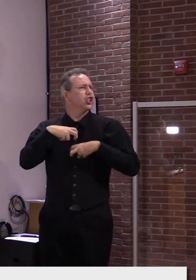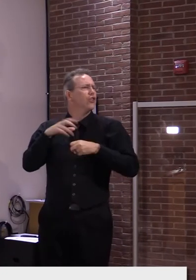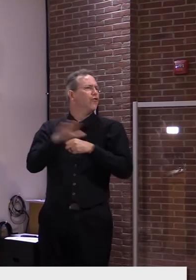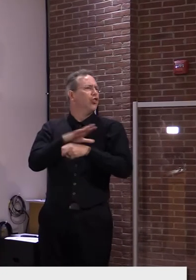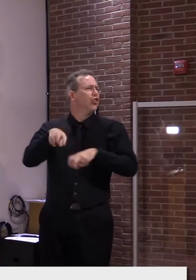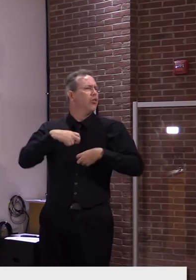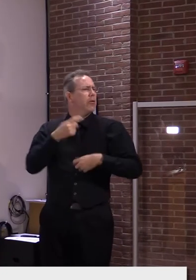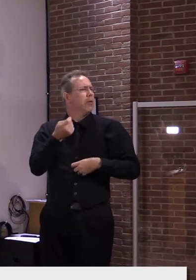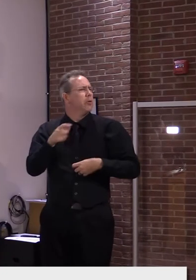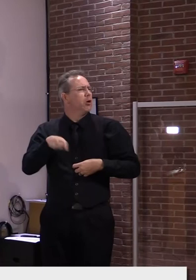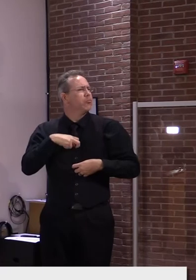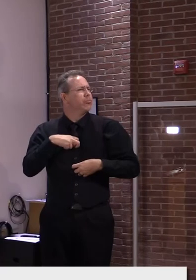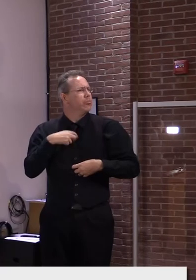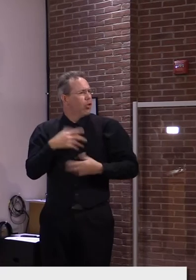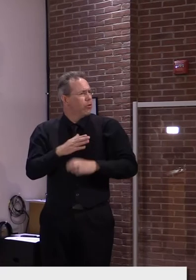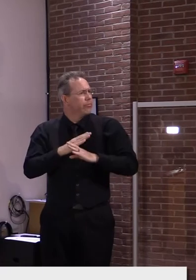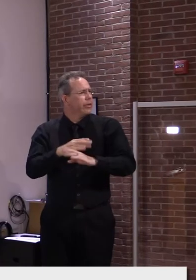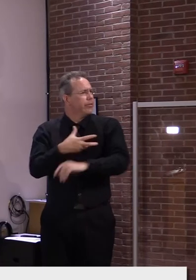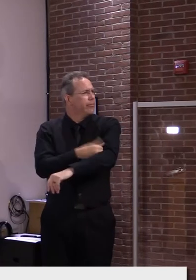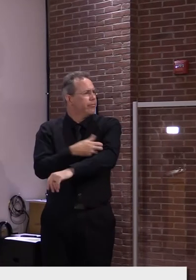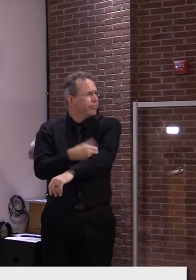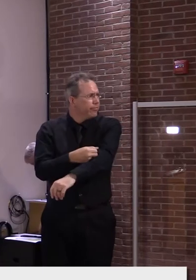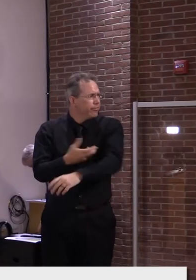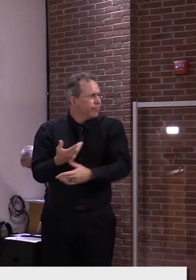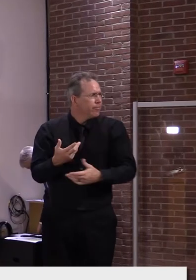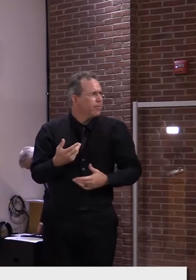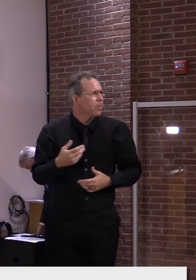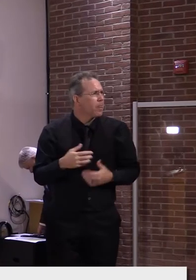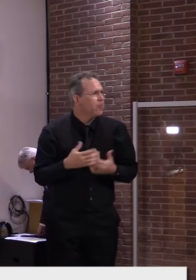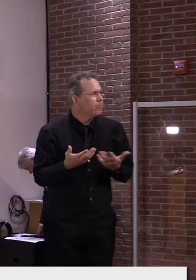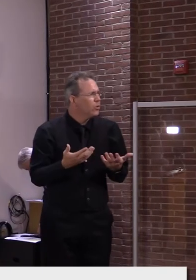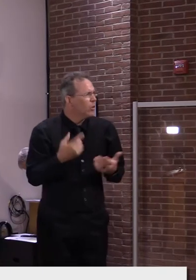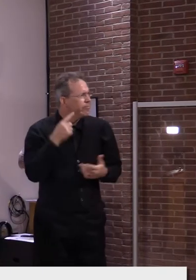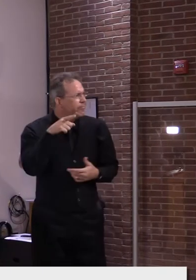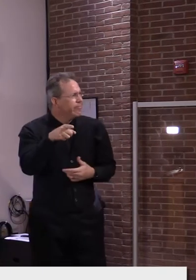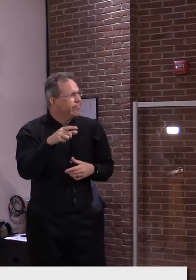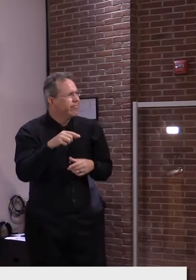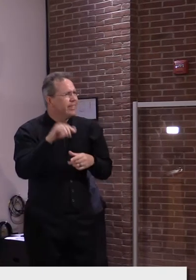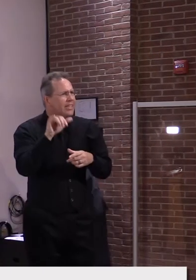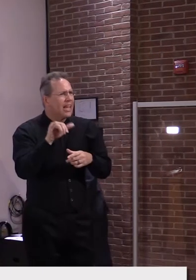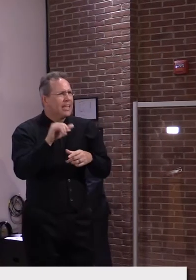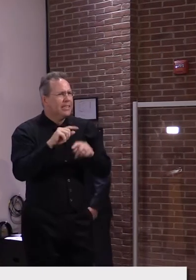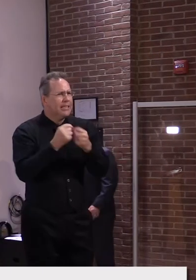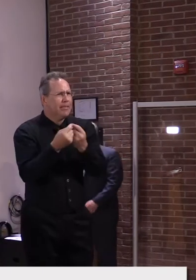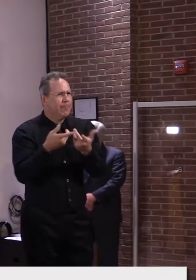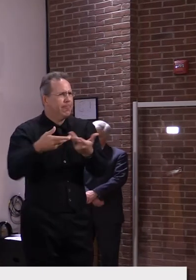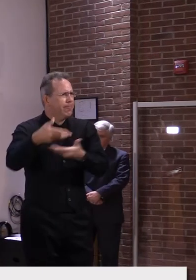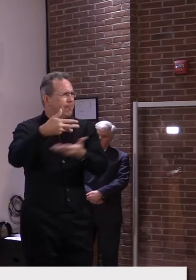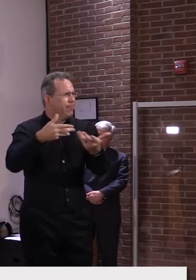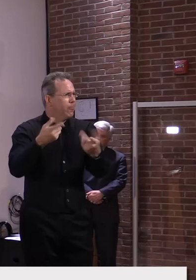about what that was all about. And I don't have a full accounting of it.